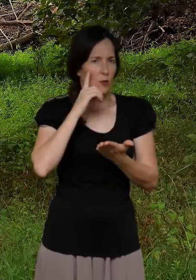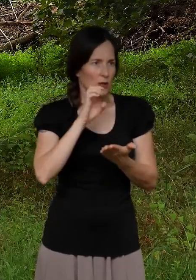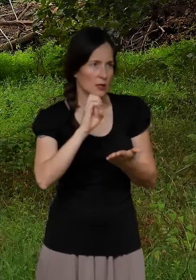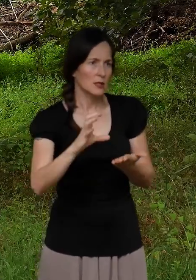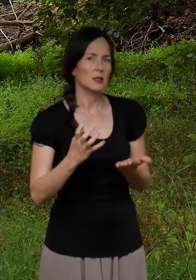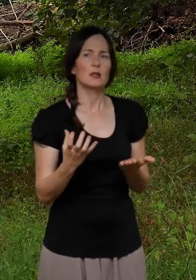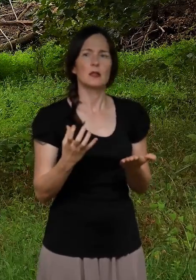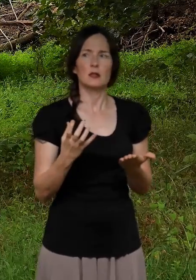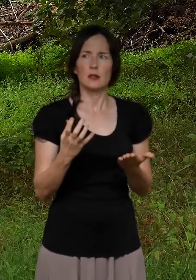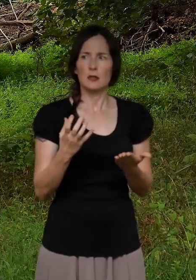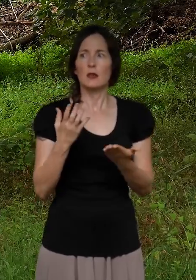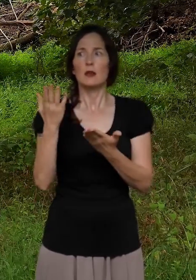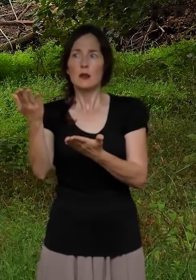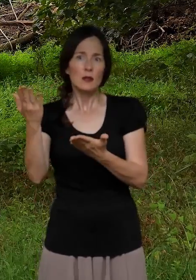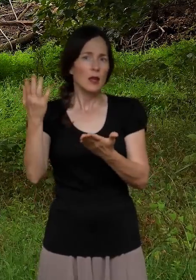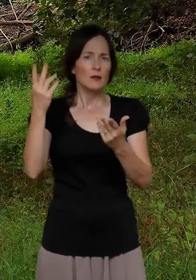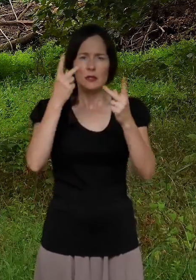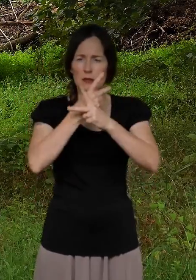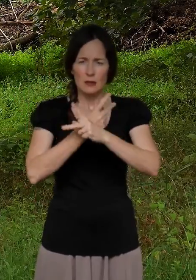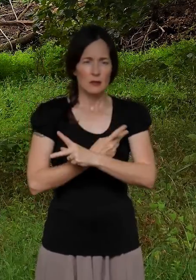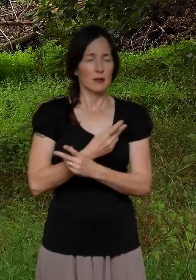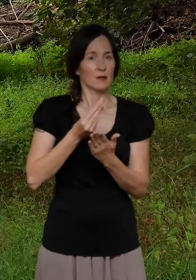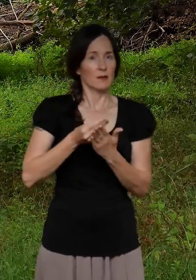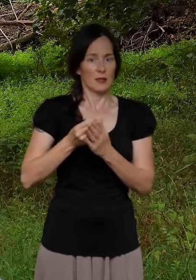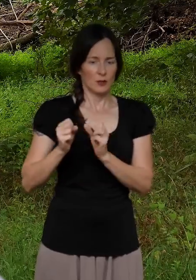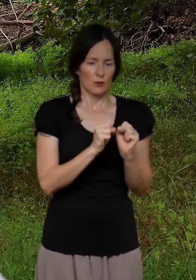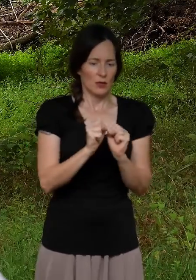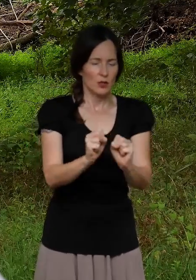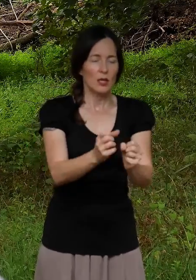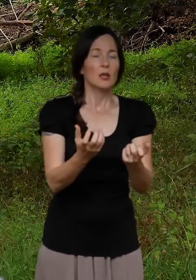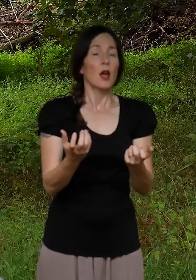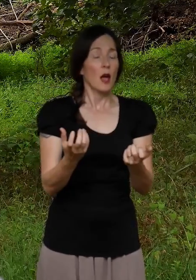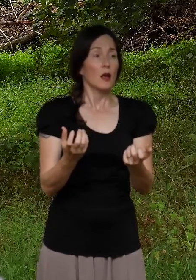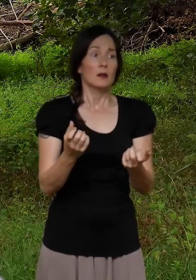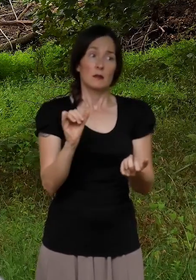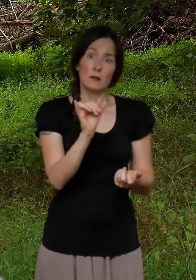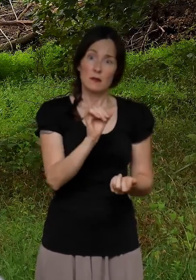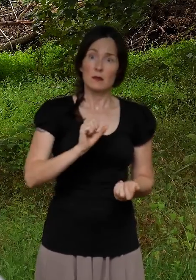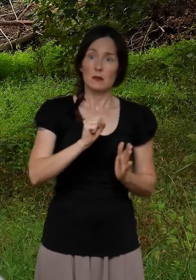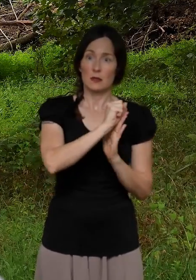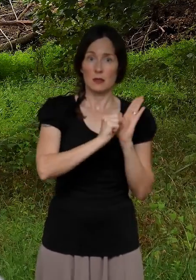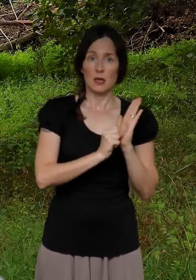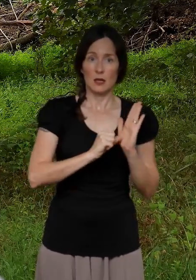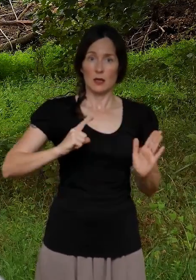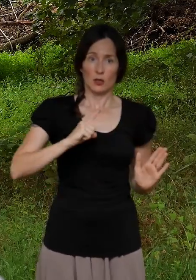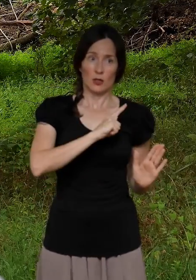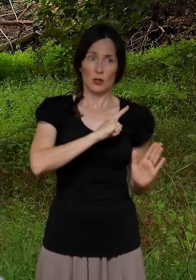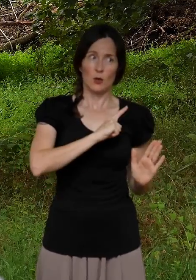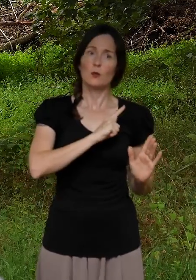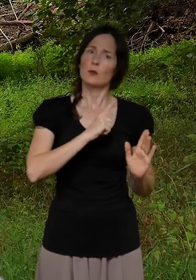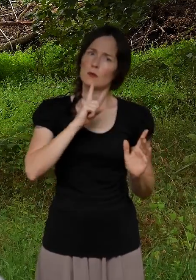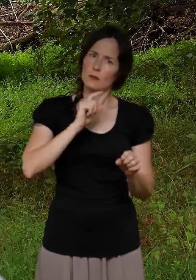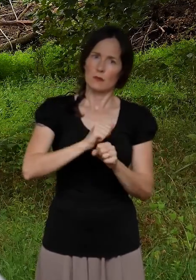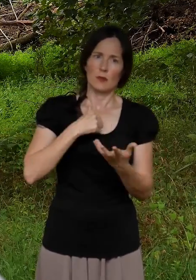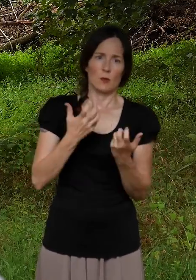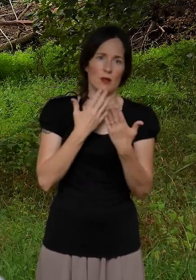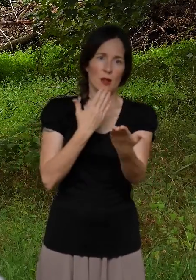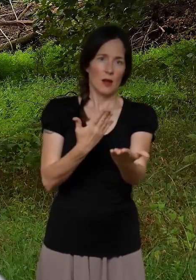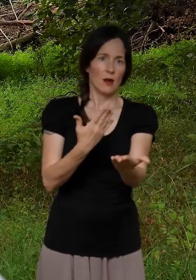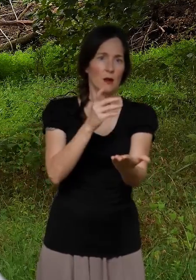years. The catalyst for this progress that I'm talking about today is teamwork. And the way